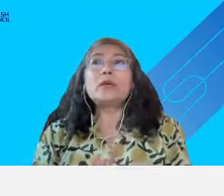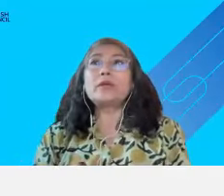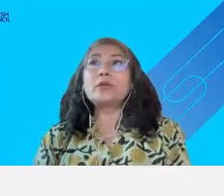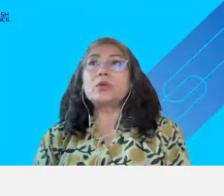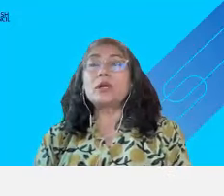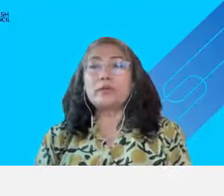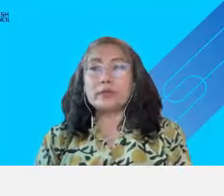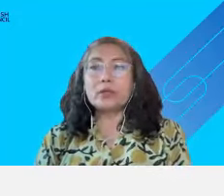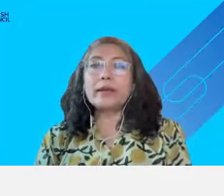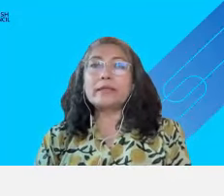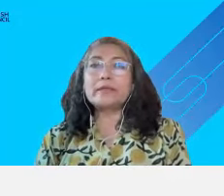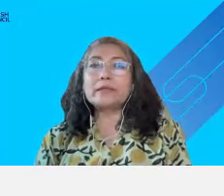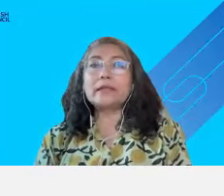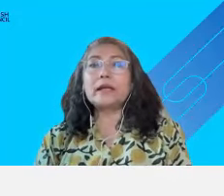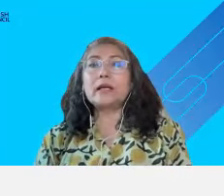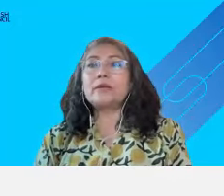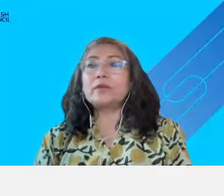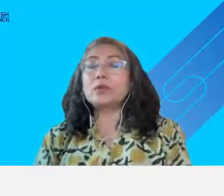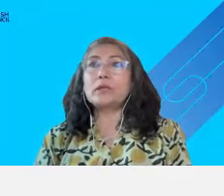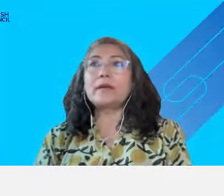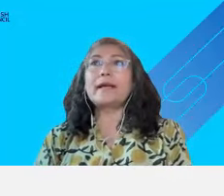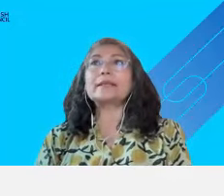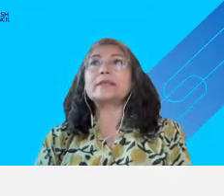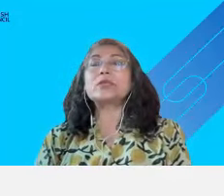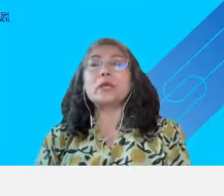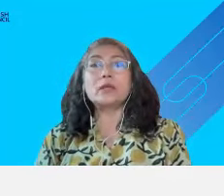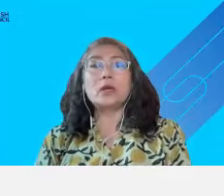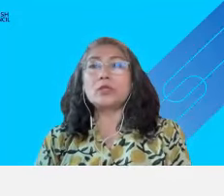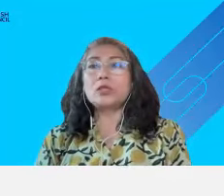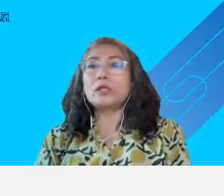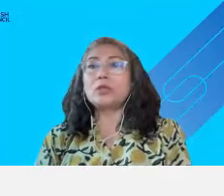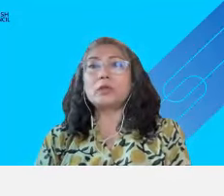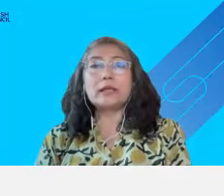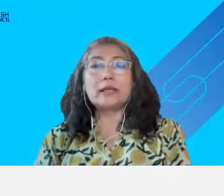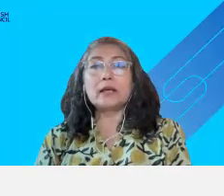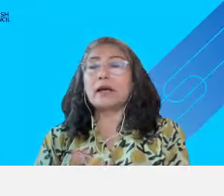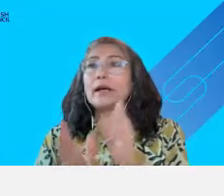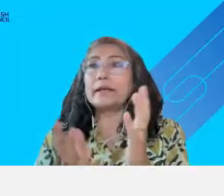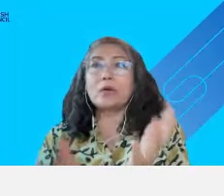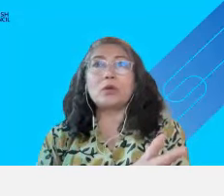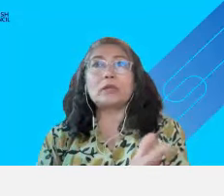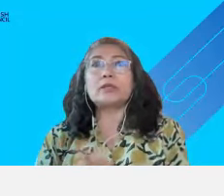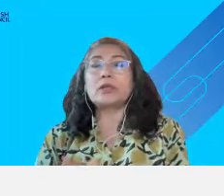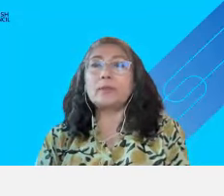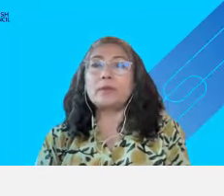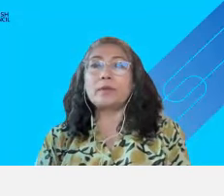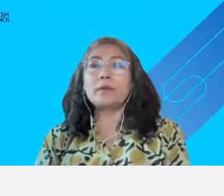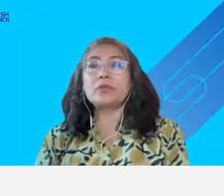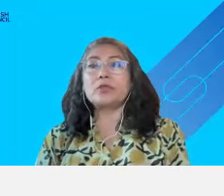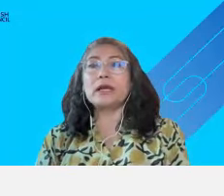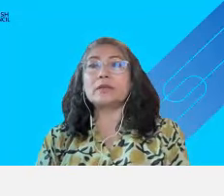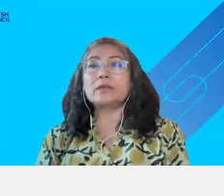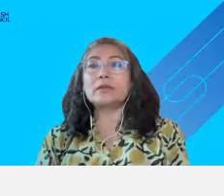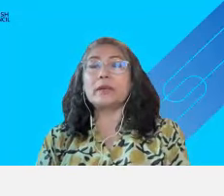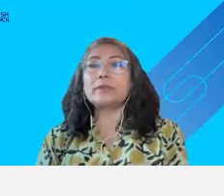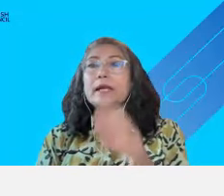Again, we are going to do a video activity. If you don't have access to technology, you can download the script from the